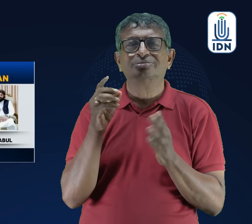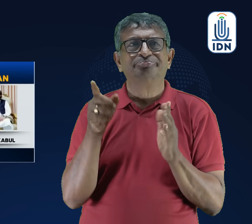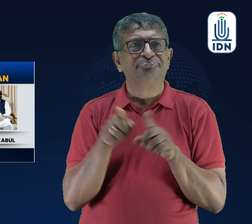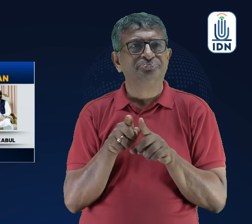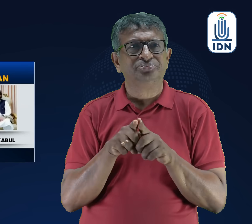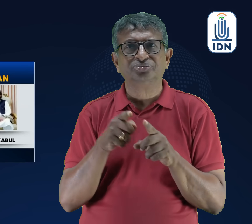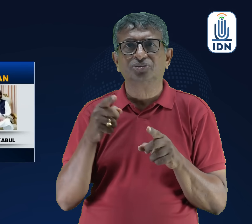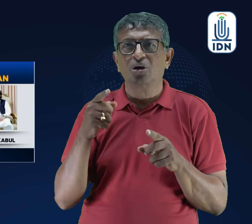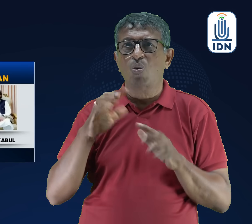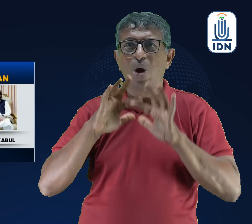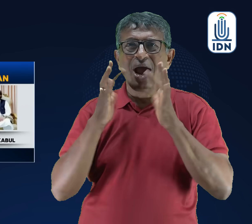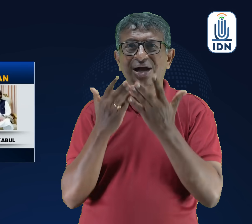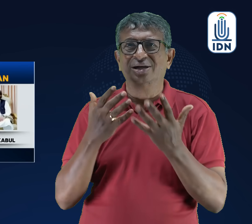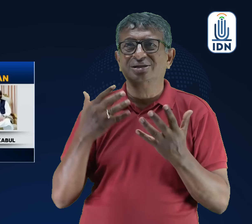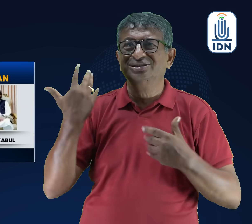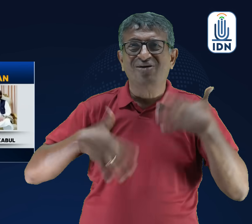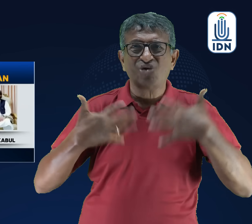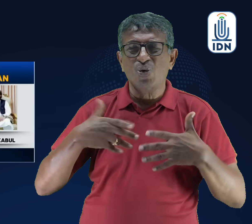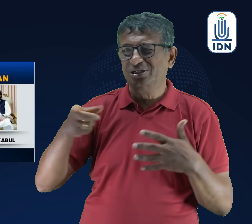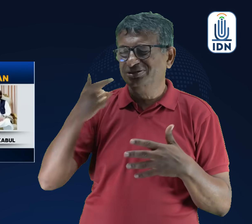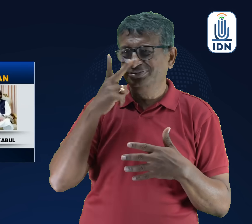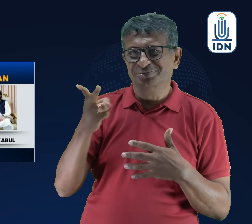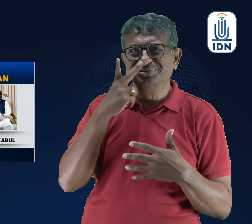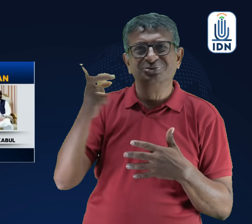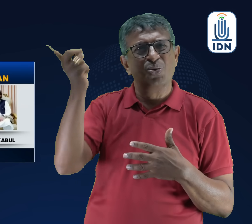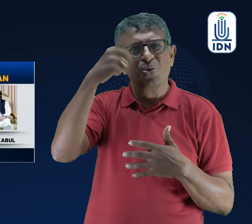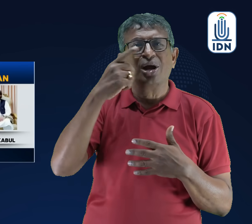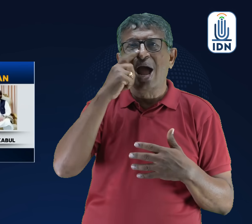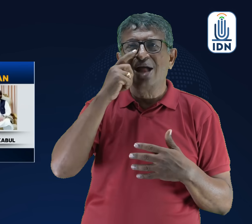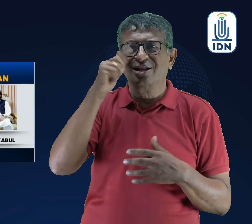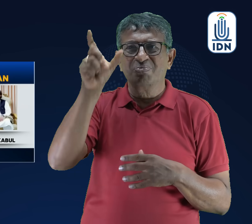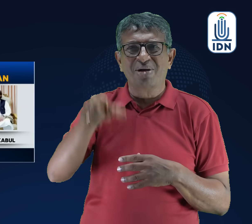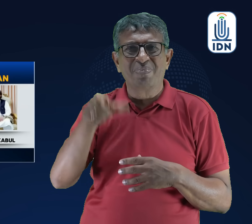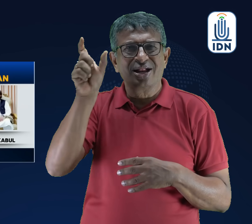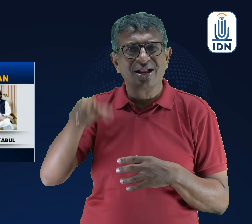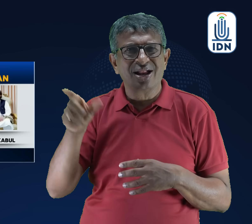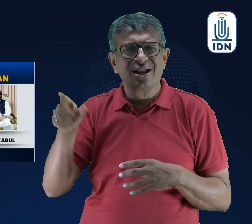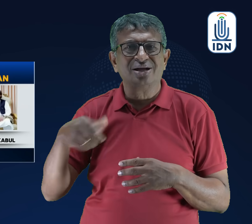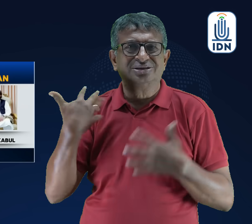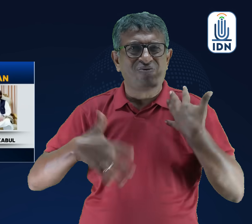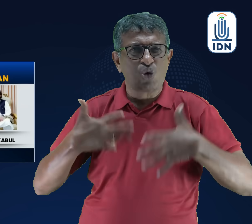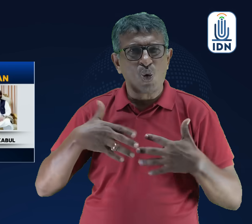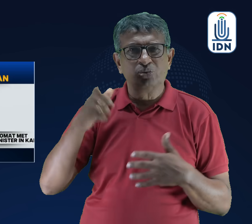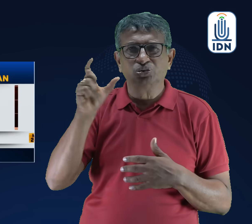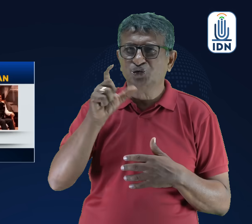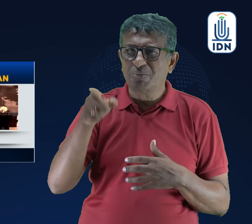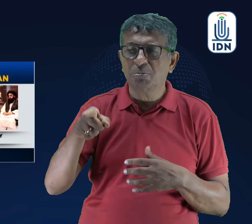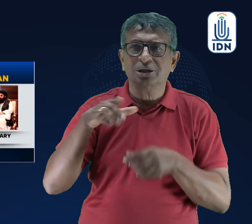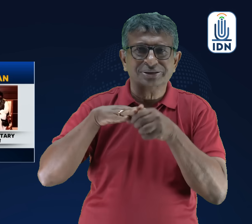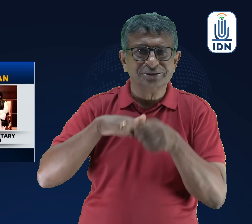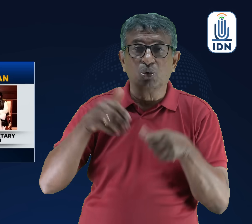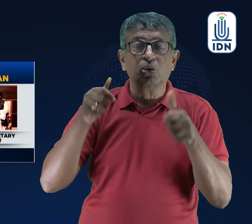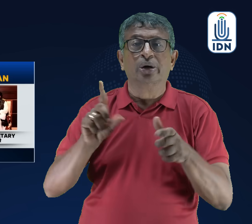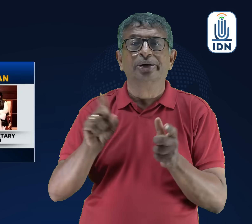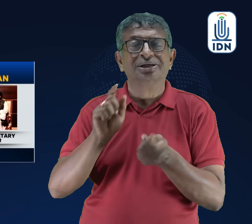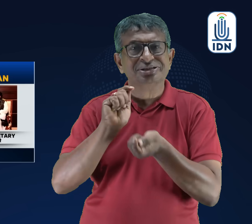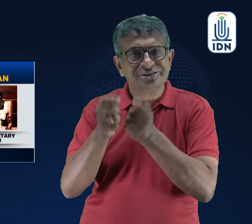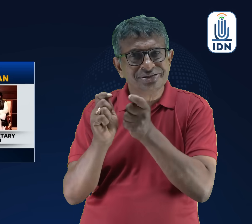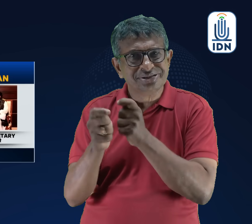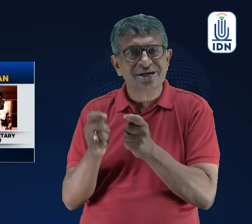2024, a senior Indian diplomat traveled to Afghanistan. He met the Taliban's foreign minister. In January this year, 2025, India's foreign secretary was in